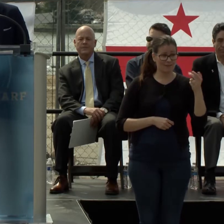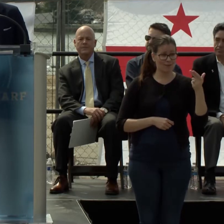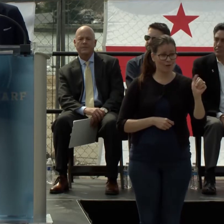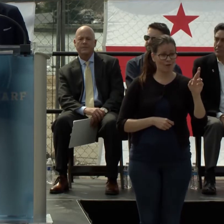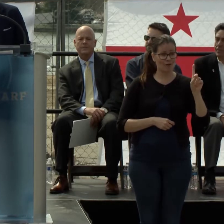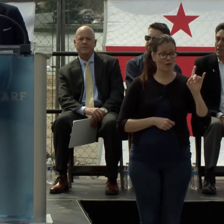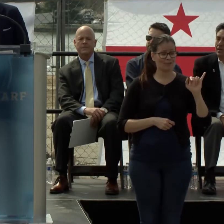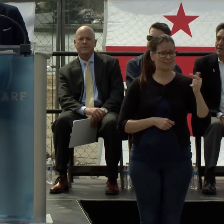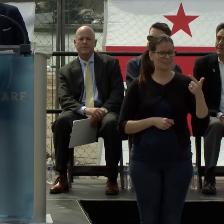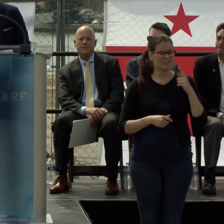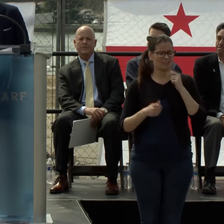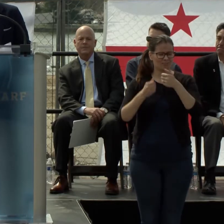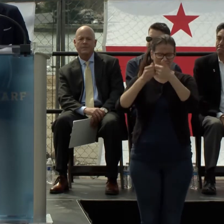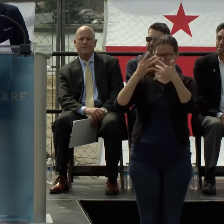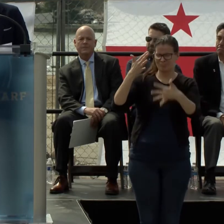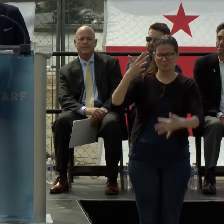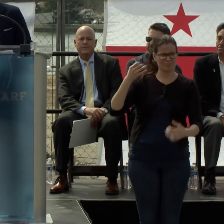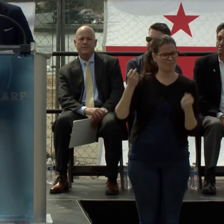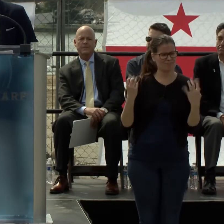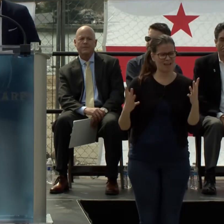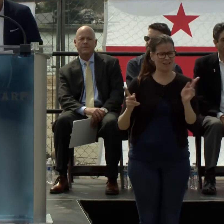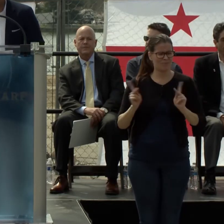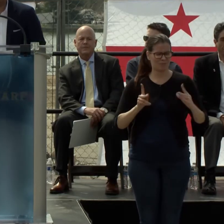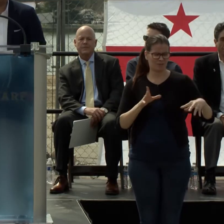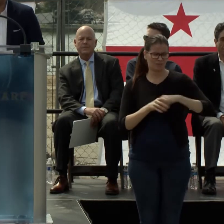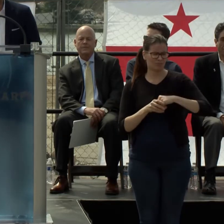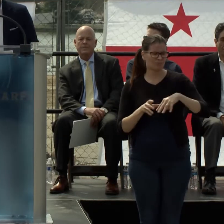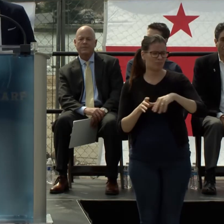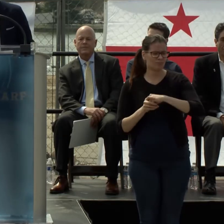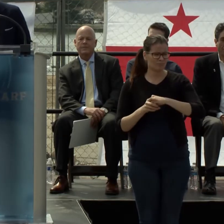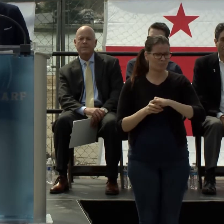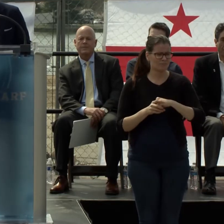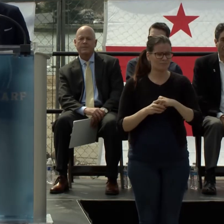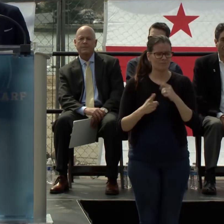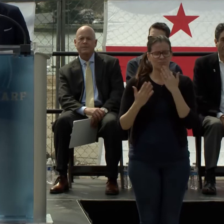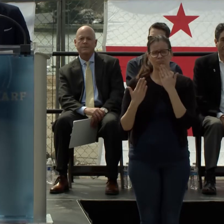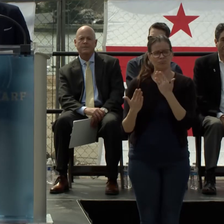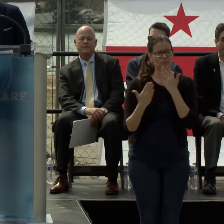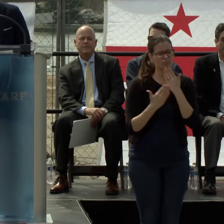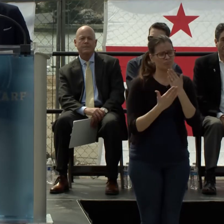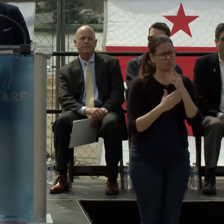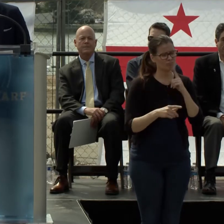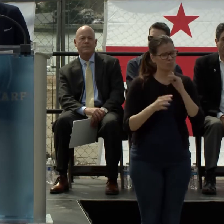work to make sure that we get these important projects through. I think you heard a little bit from Congresswoman